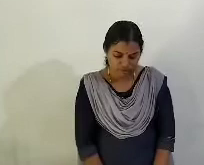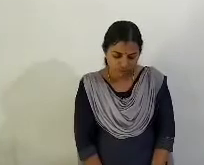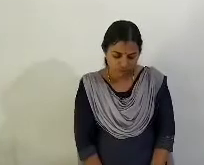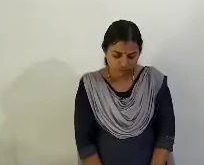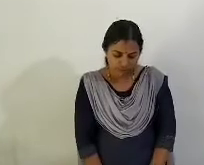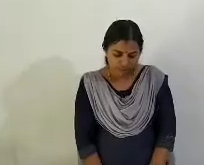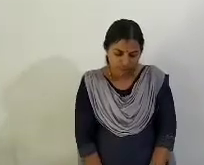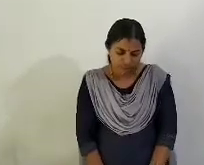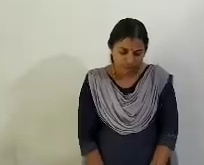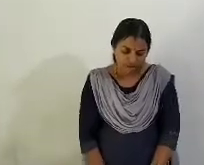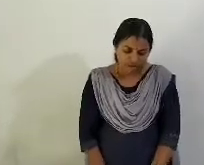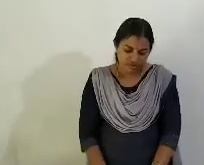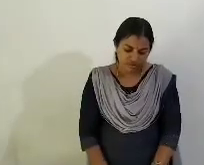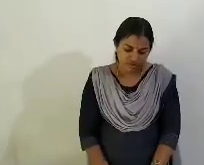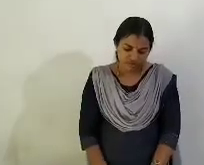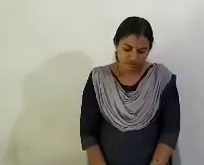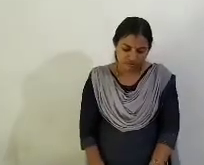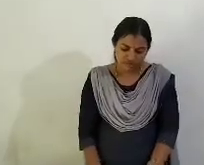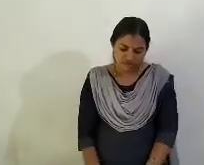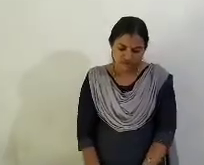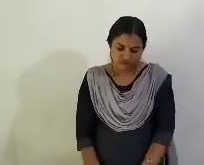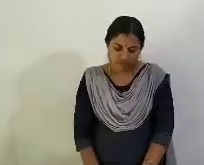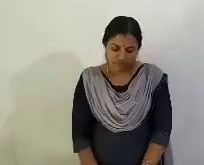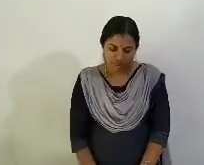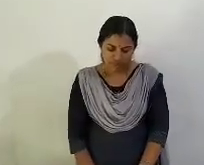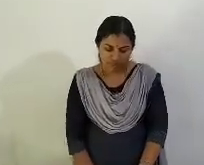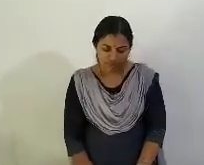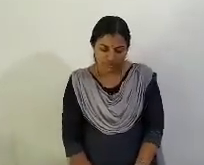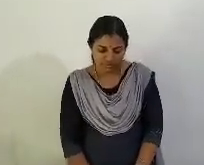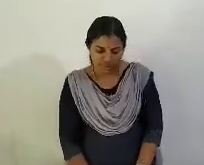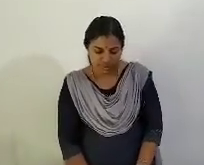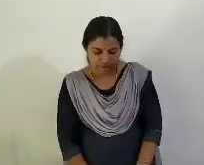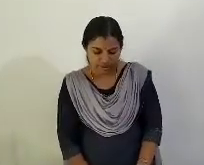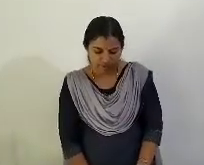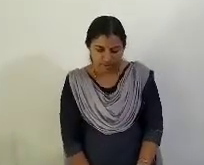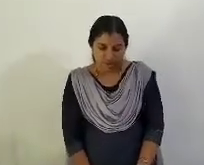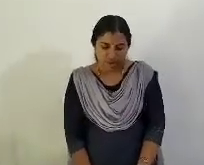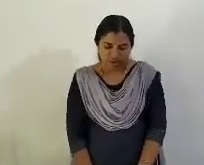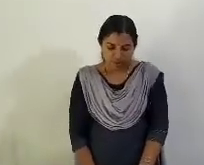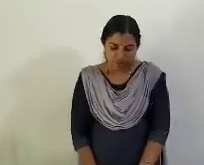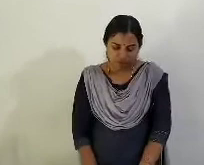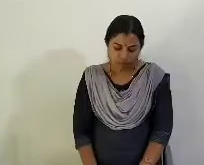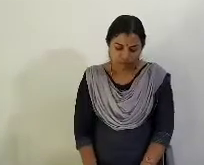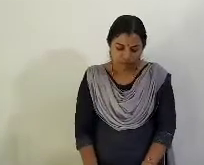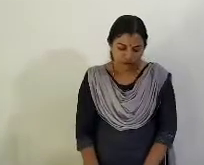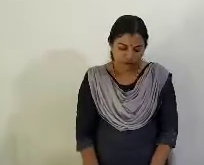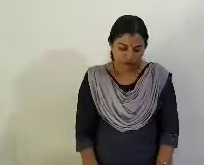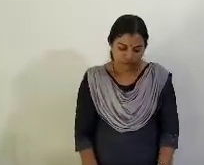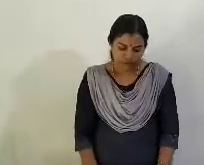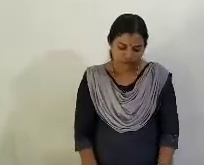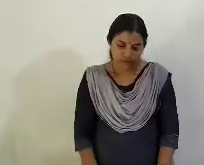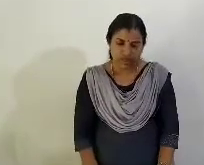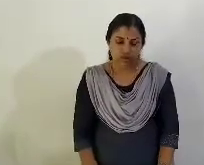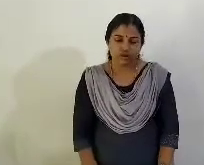soon. Images in SVG format should be sent before July 15 to